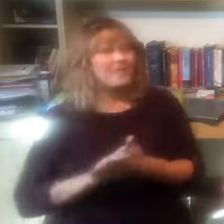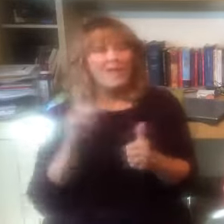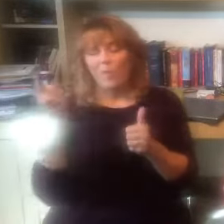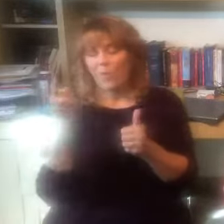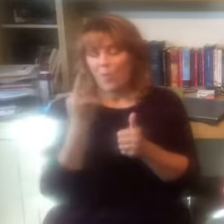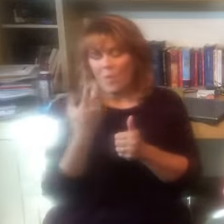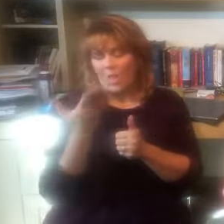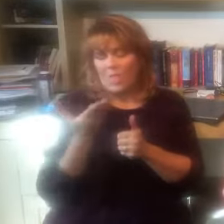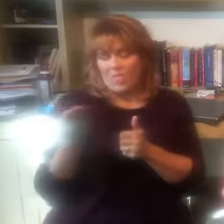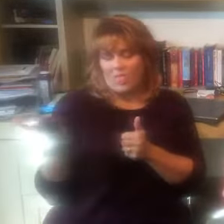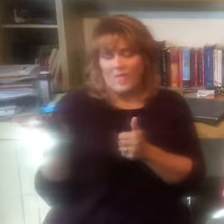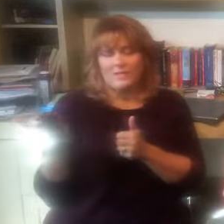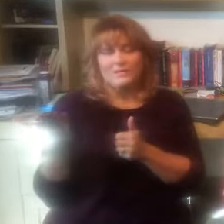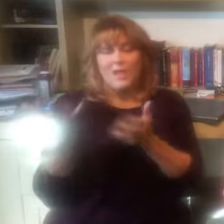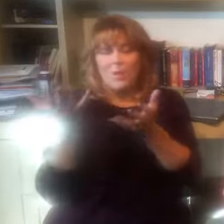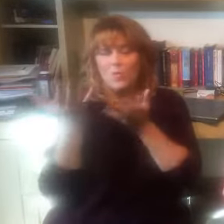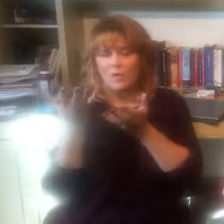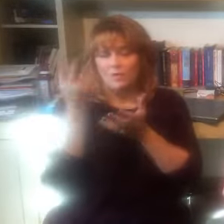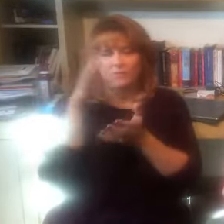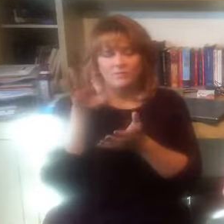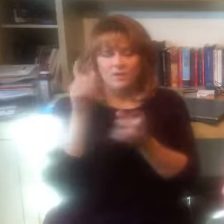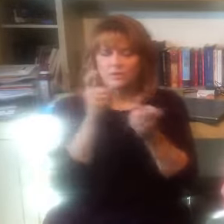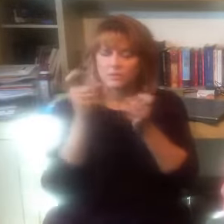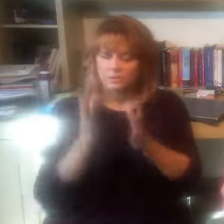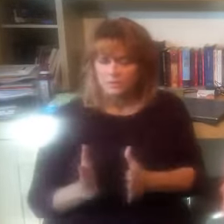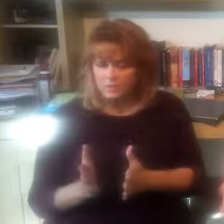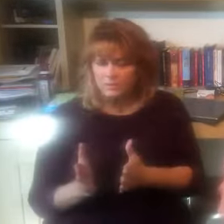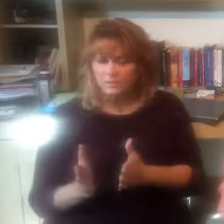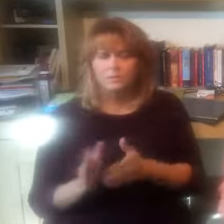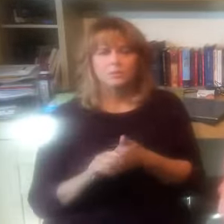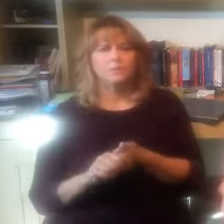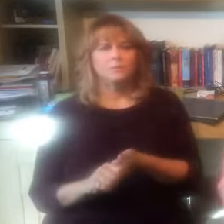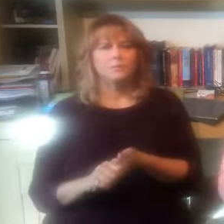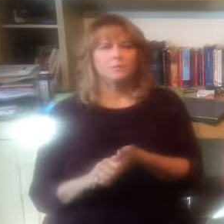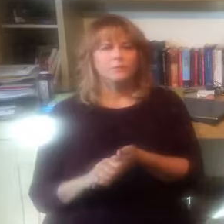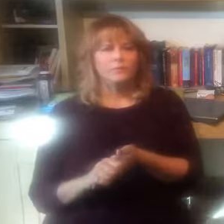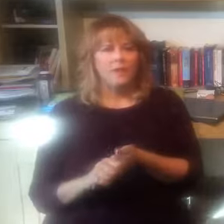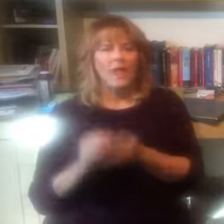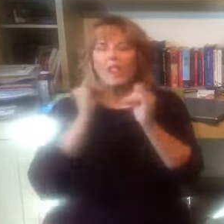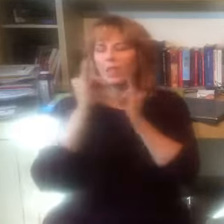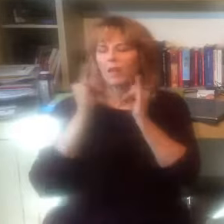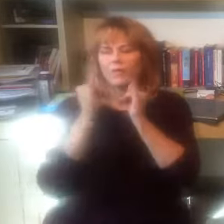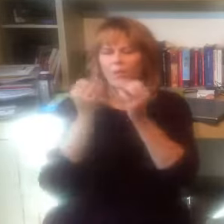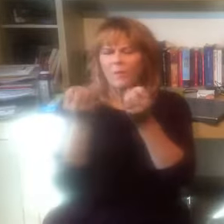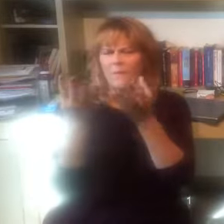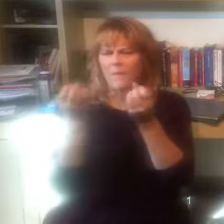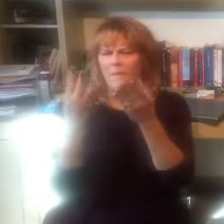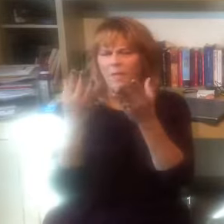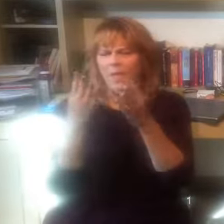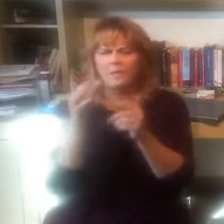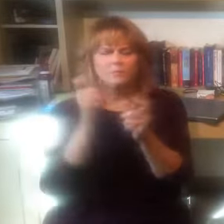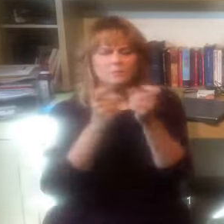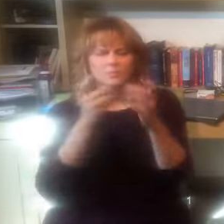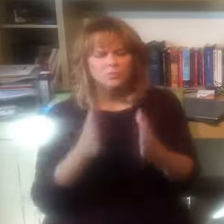things I did is I wanted to find a director. I went through, or I actually interviewed several directors, and I